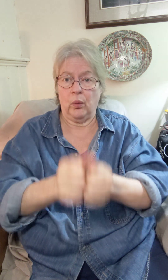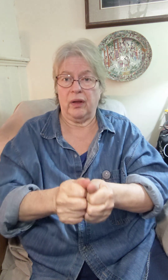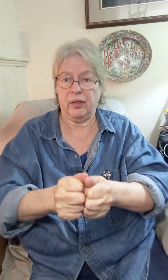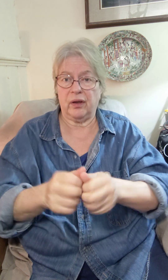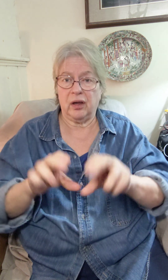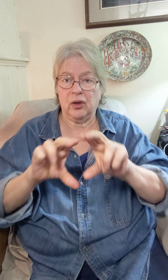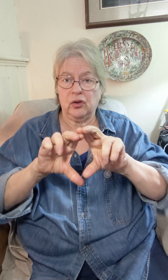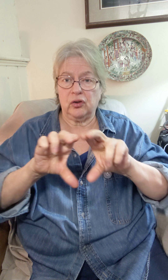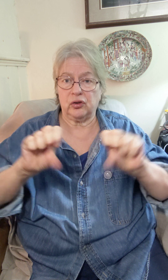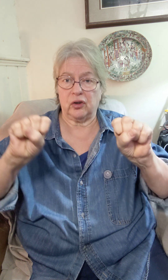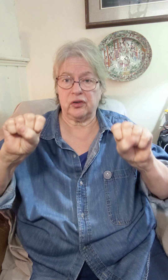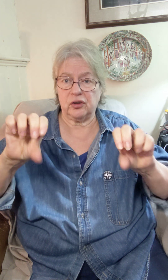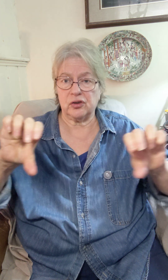with sausage